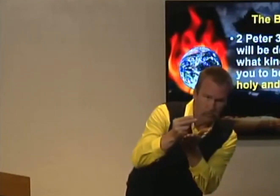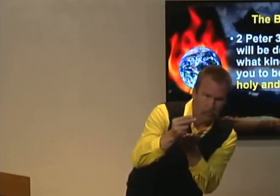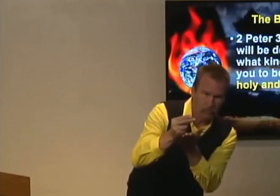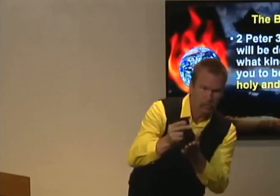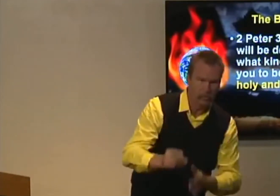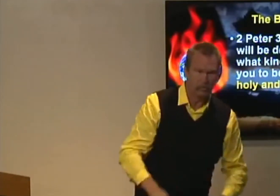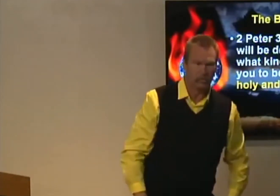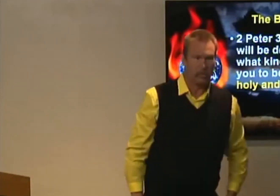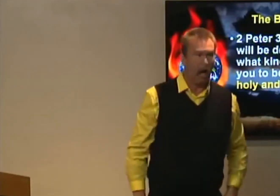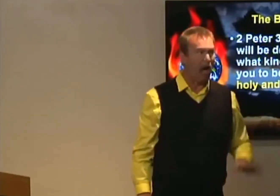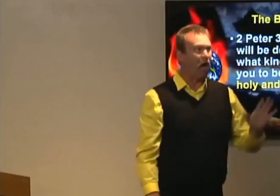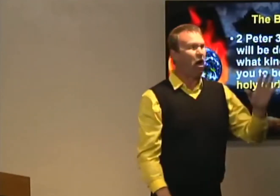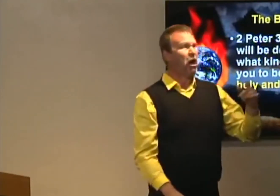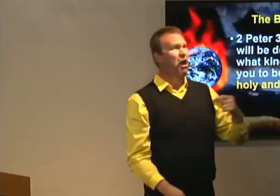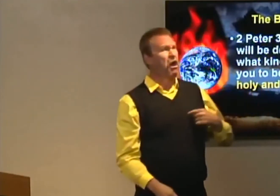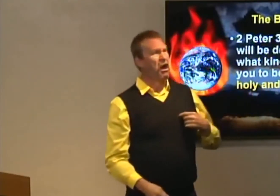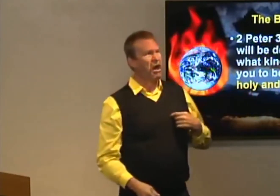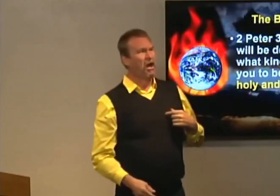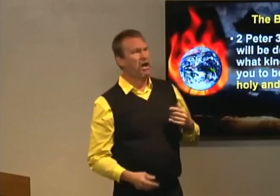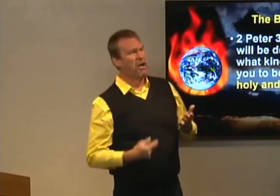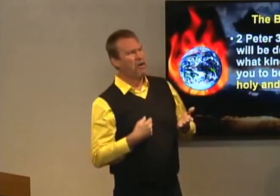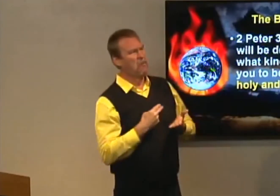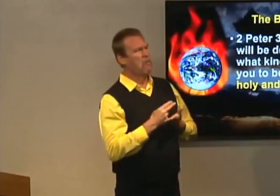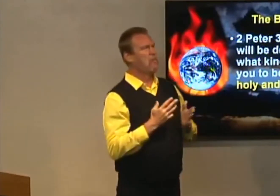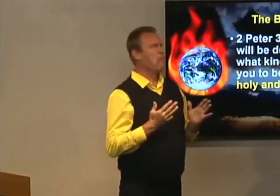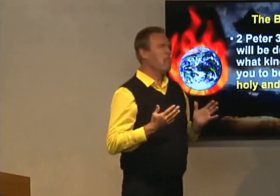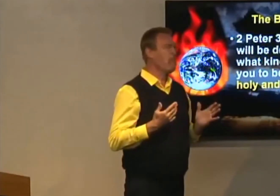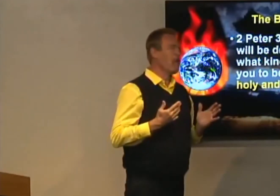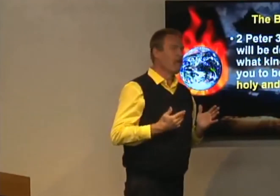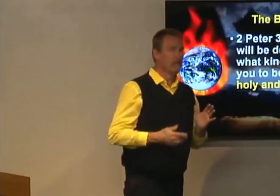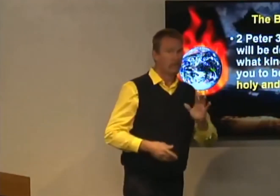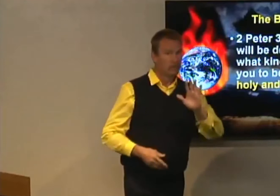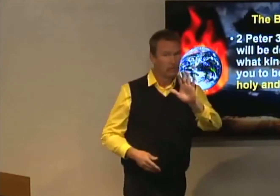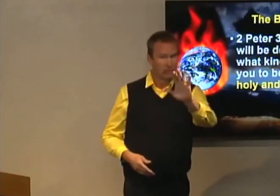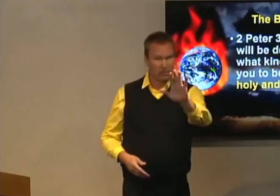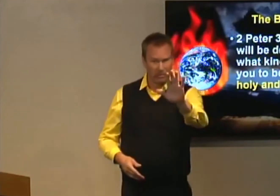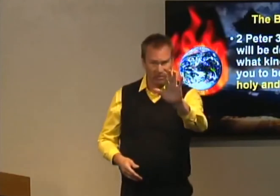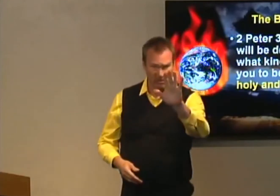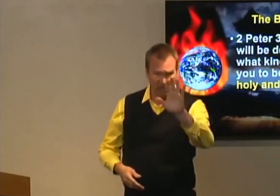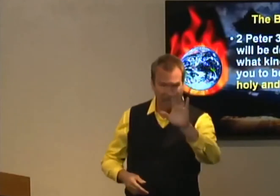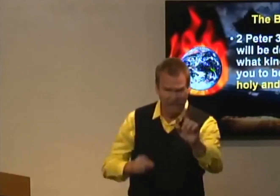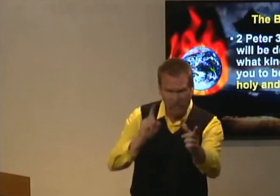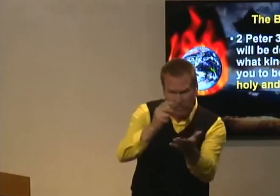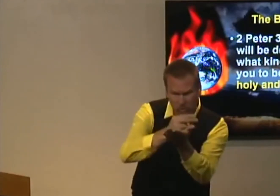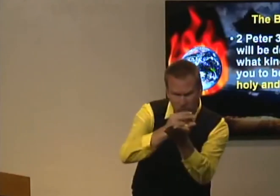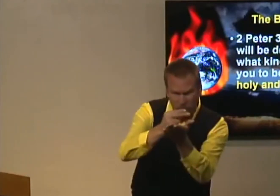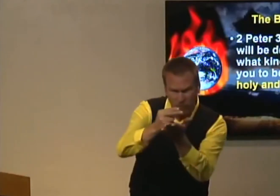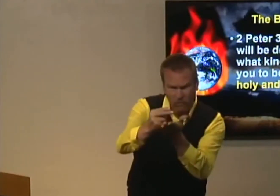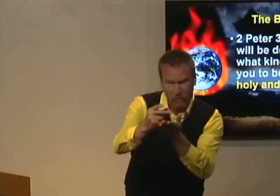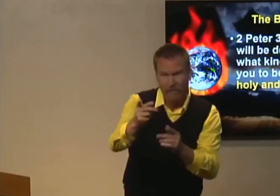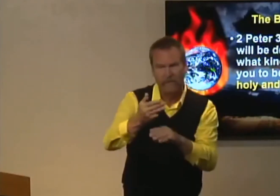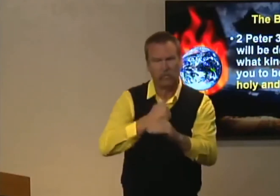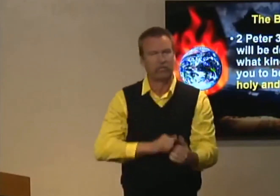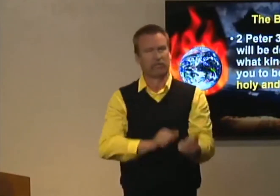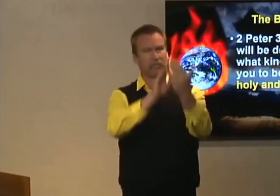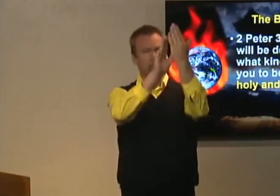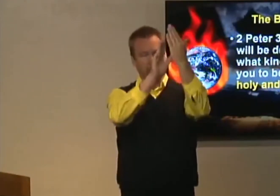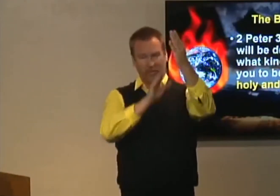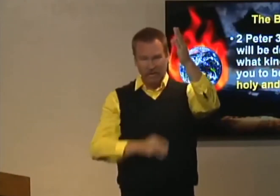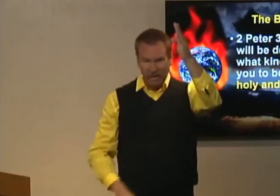Holy. The meaning of this word, the significance of this word, holy. You know, some people say, holy, really? Yes, the word is